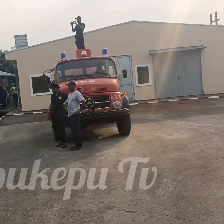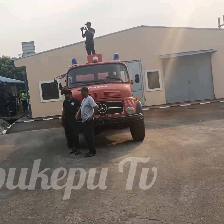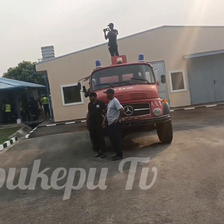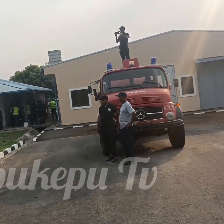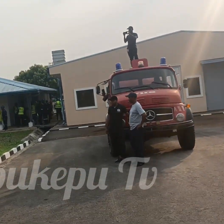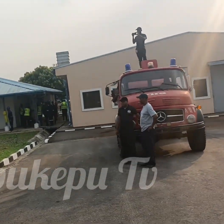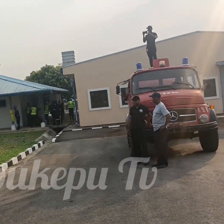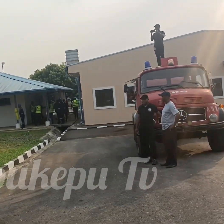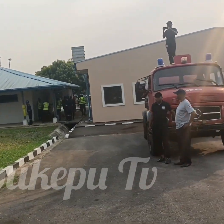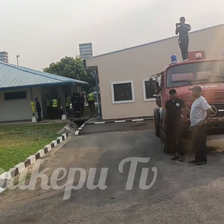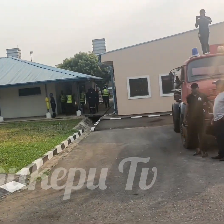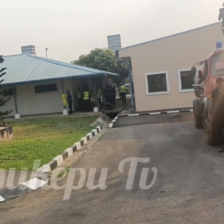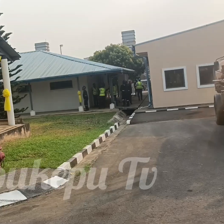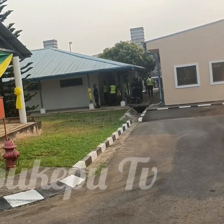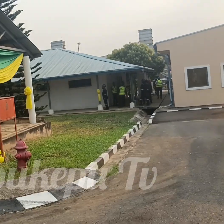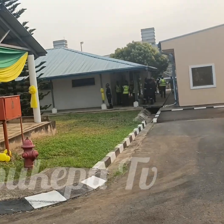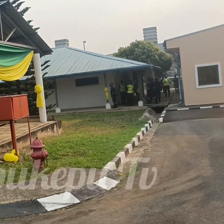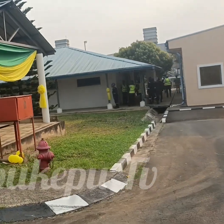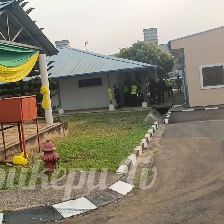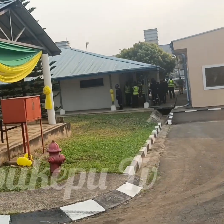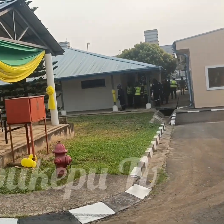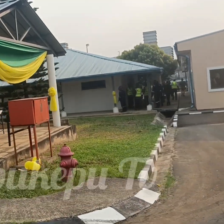commissioned fully.